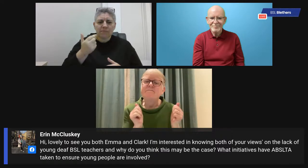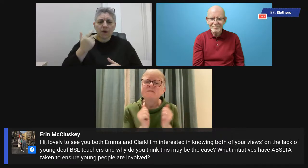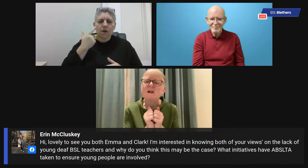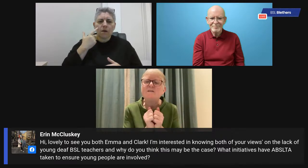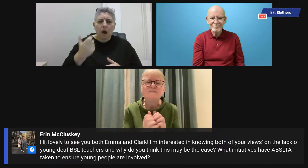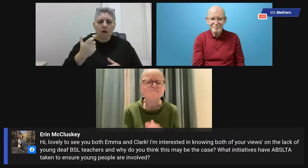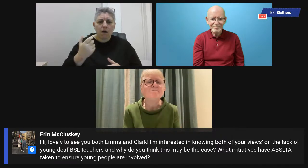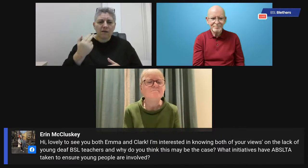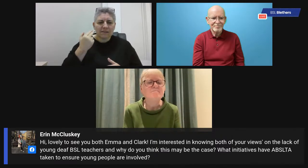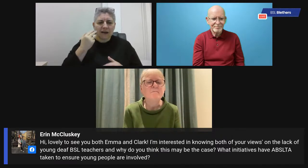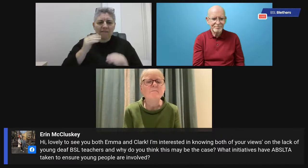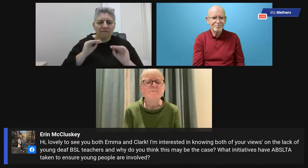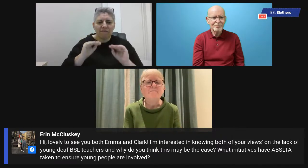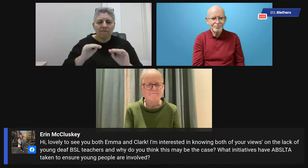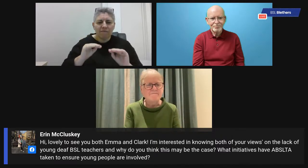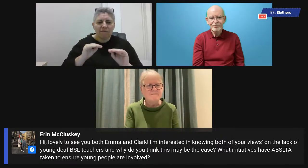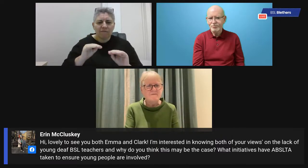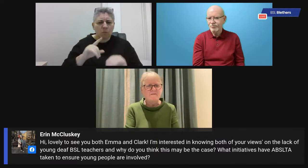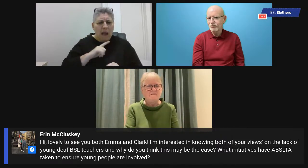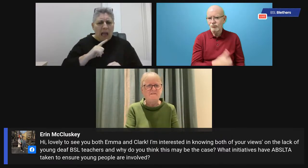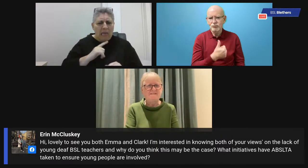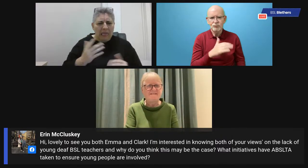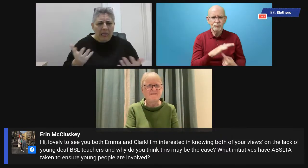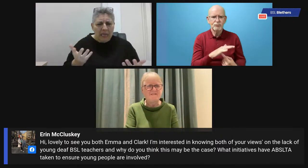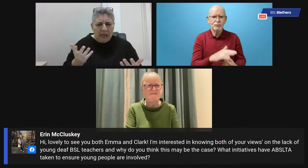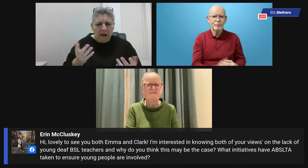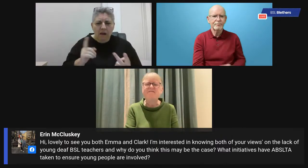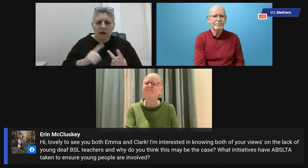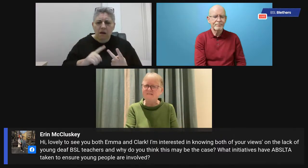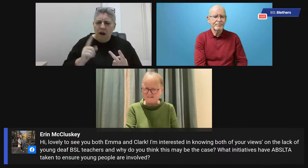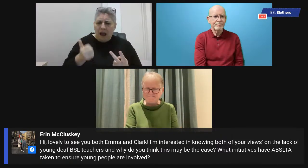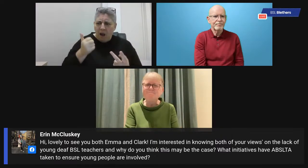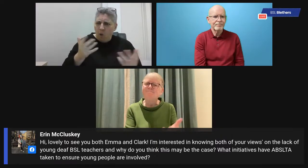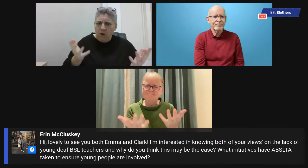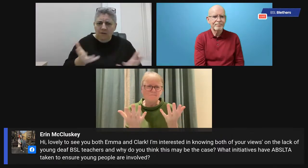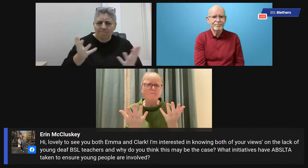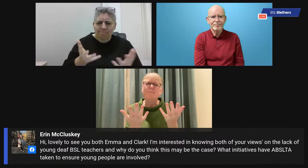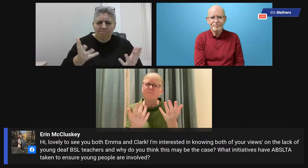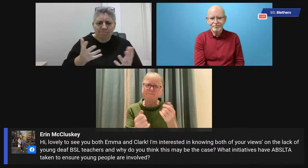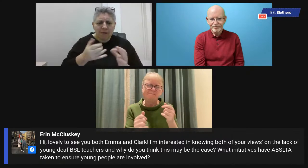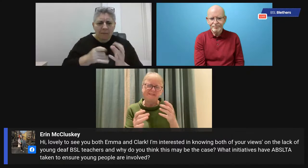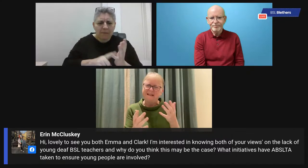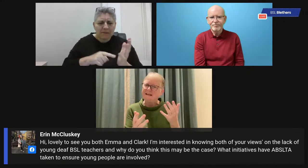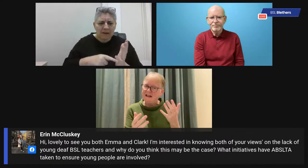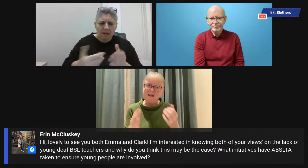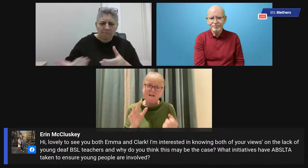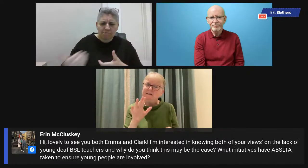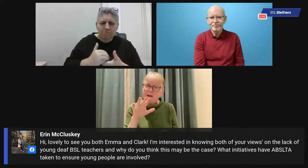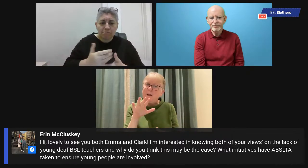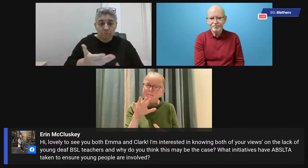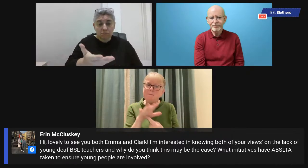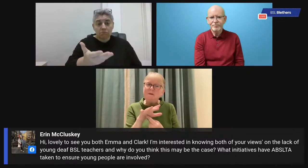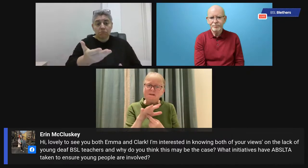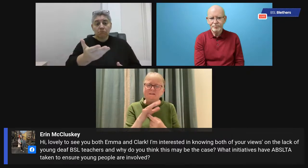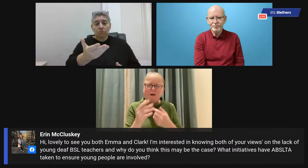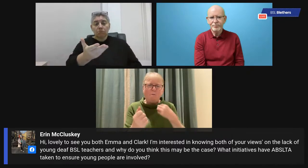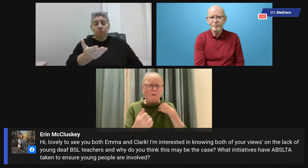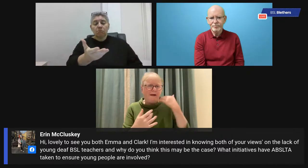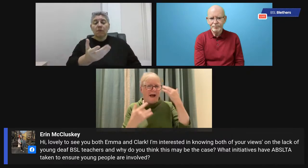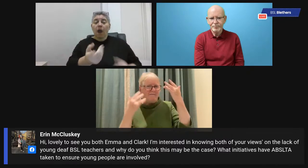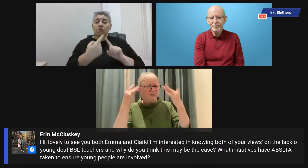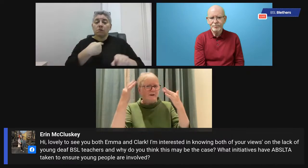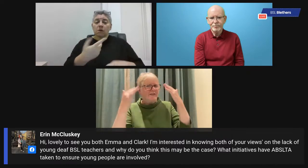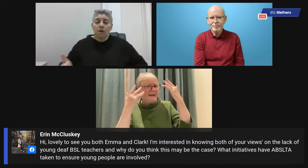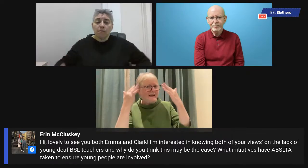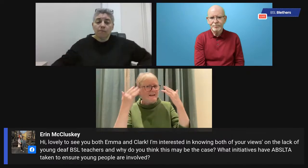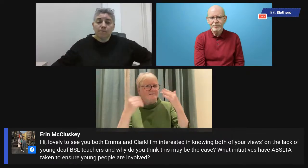both Emma and Clark. I'm interested in knowing both of your views on the lack of young deaf BSL teachers, and why